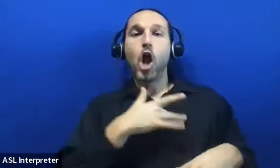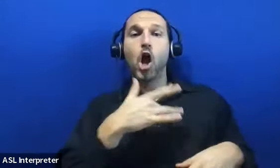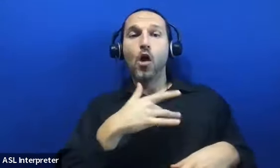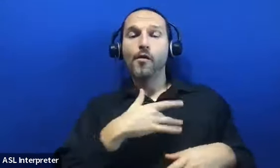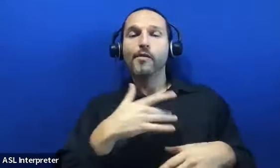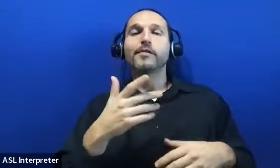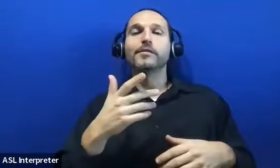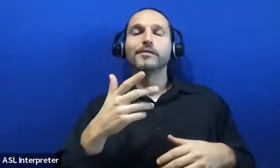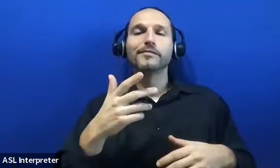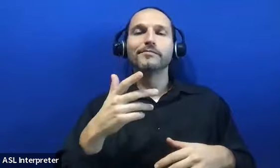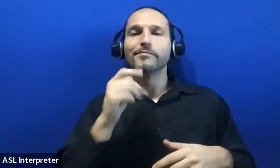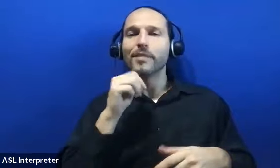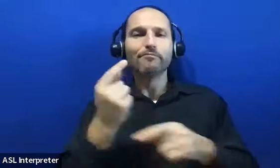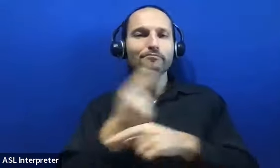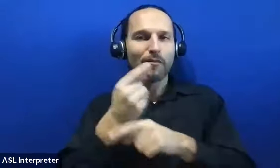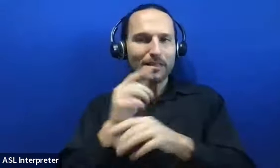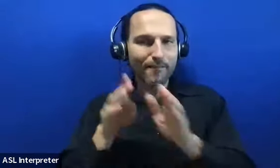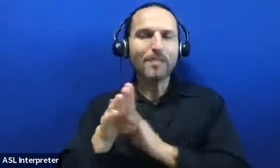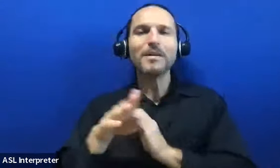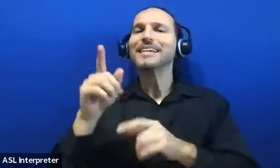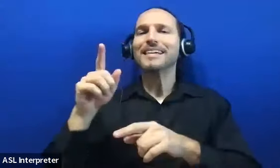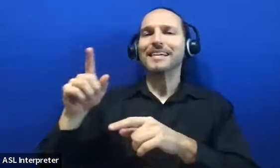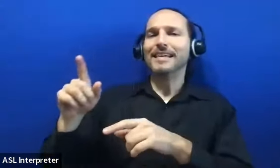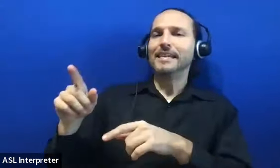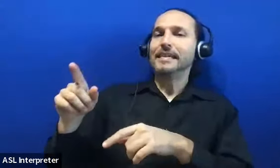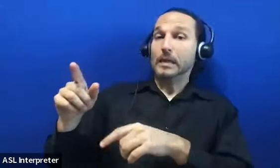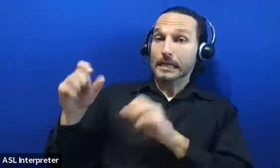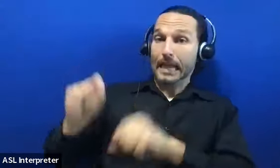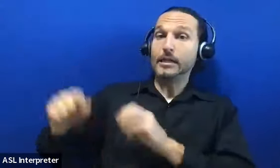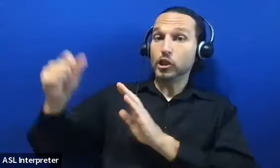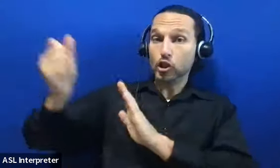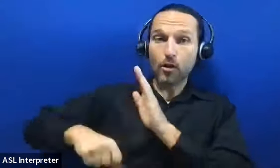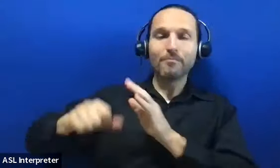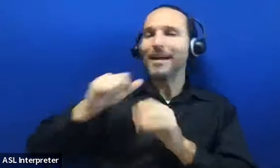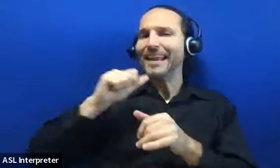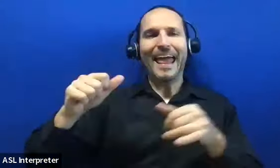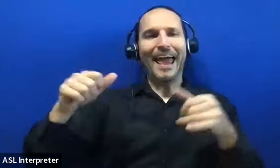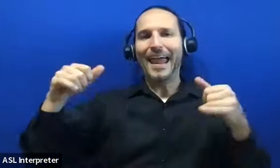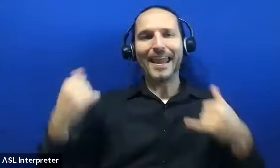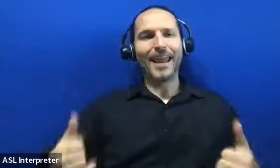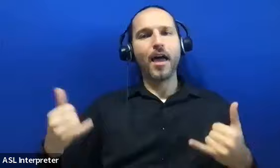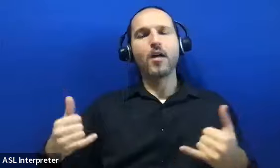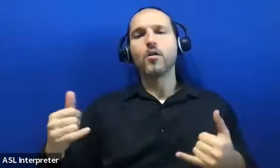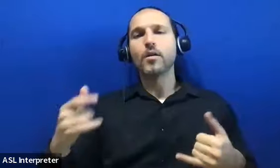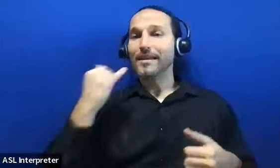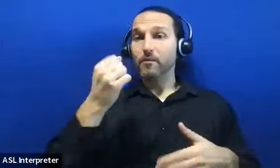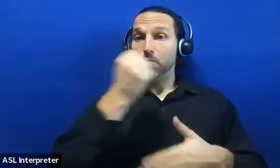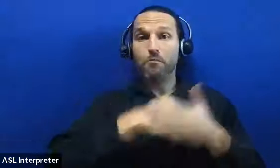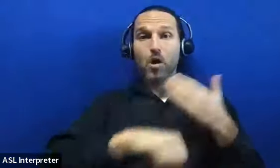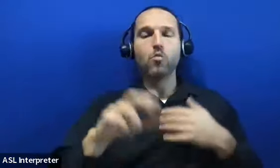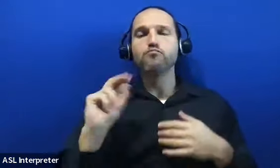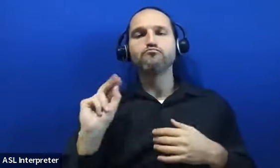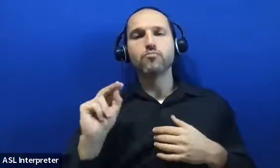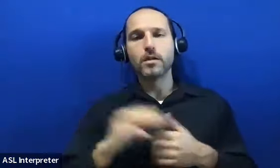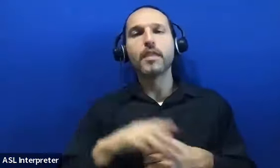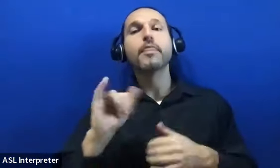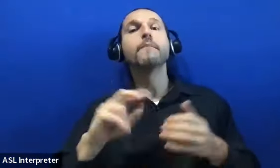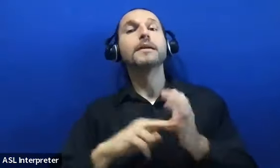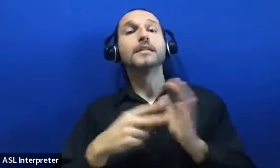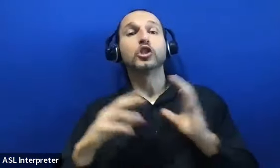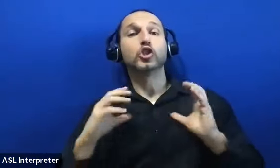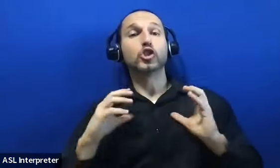but often not right away. The baby may not be able to get surgery as soon as they are born. This means